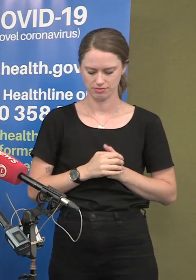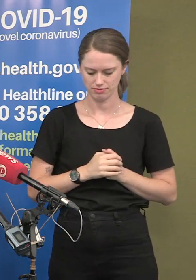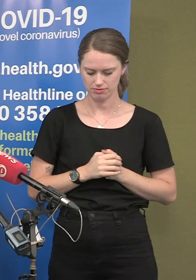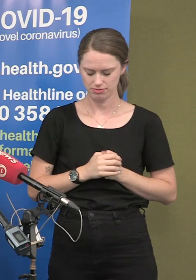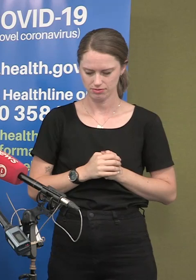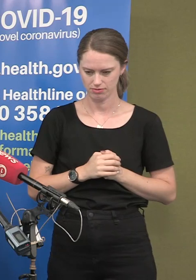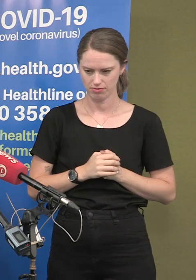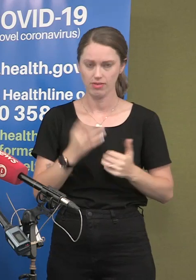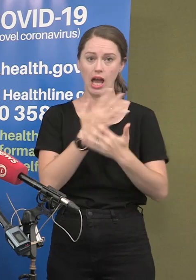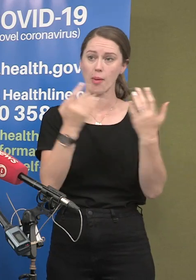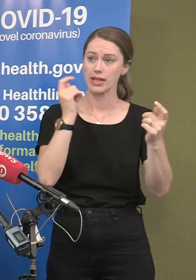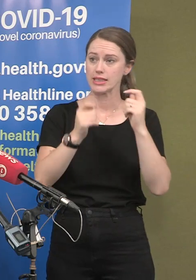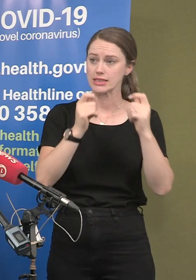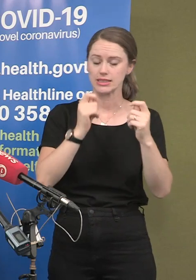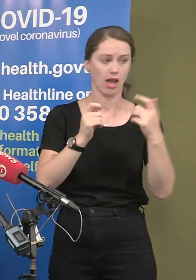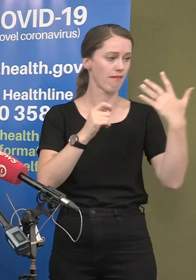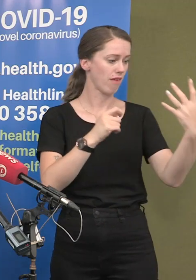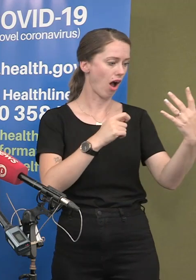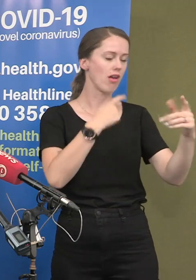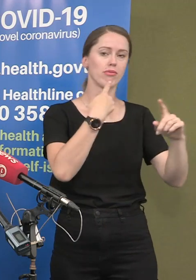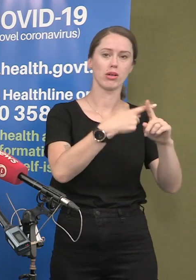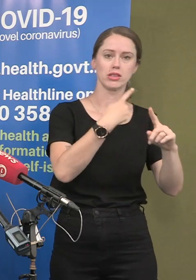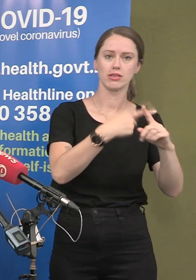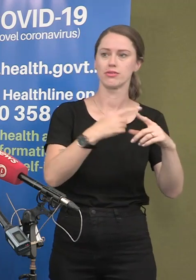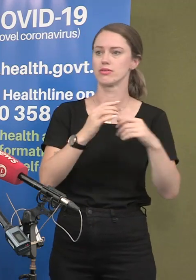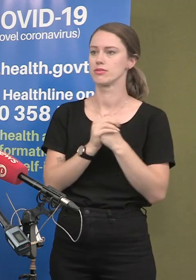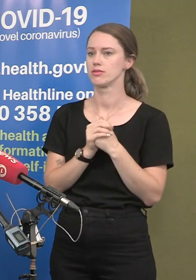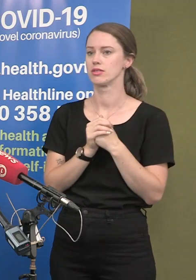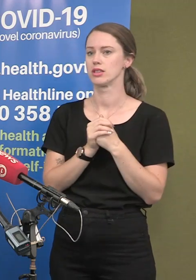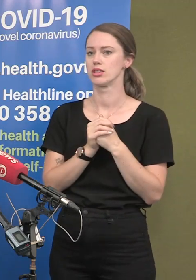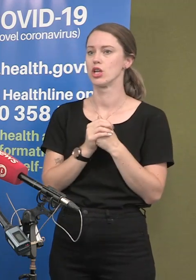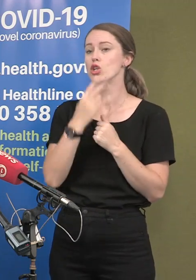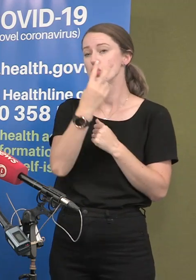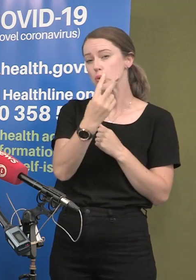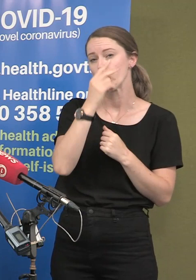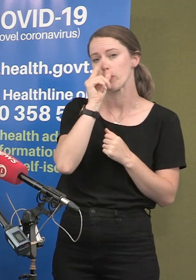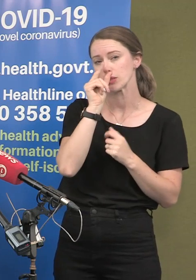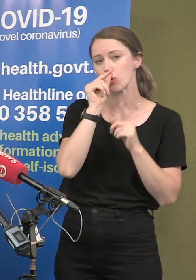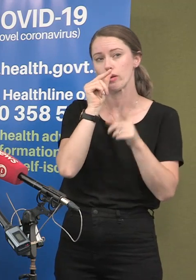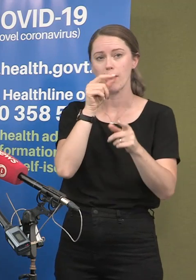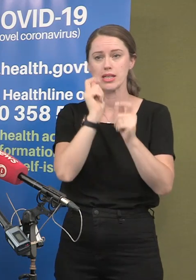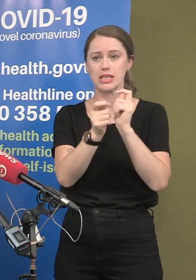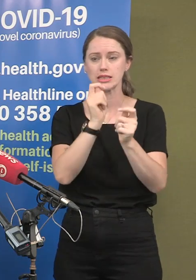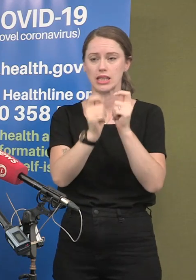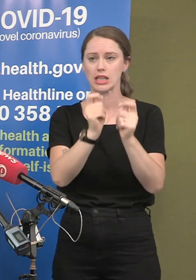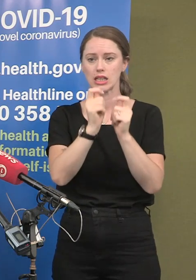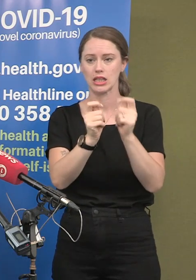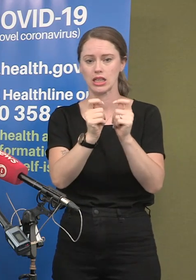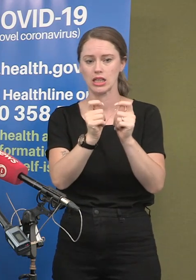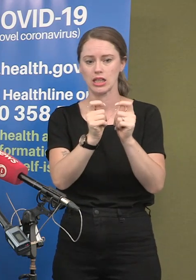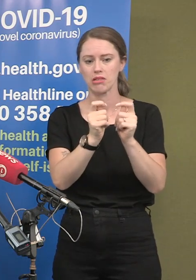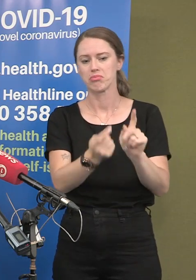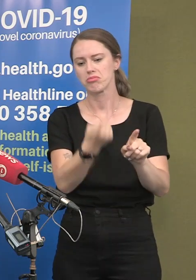In terms of the number of tests, we've had the 5 positive tests. We have the 2 probable cases that have been tested and have